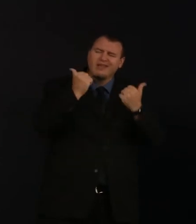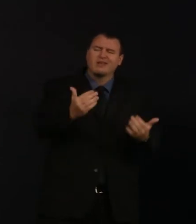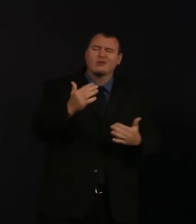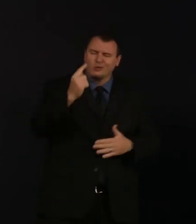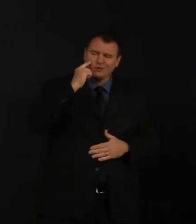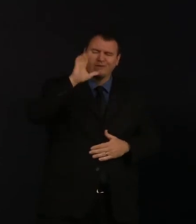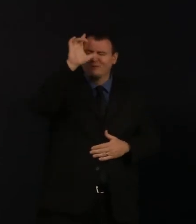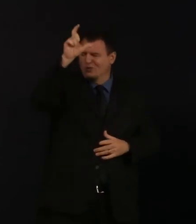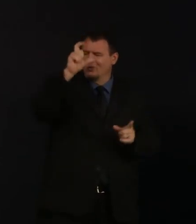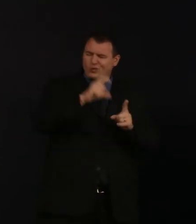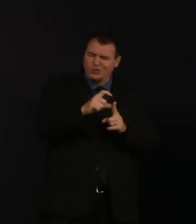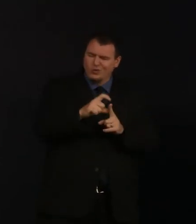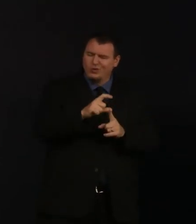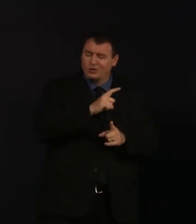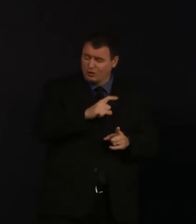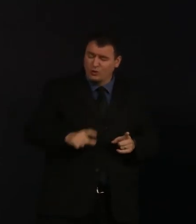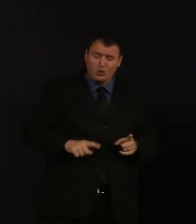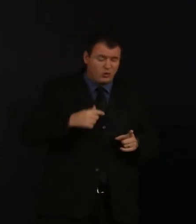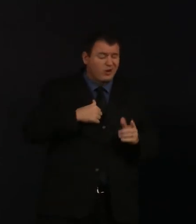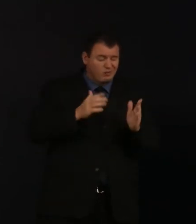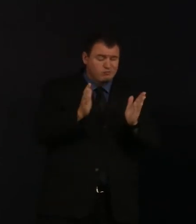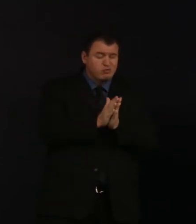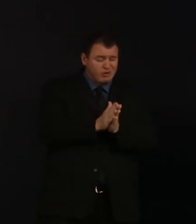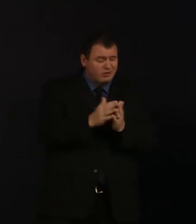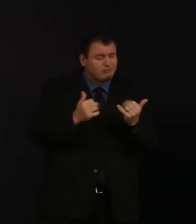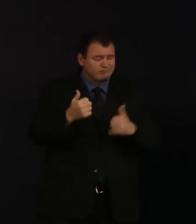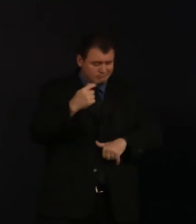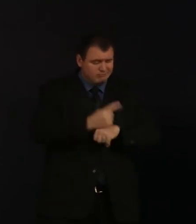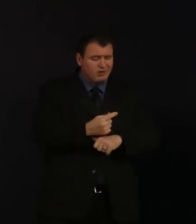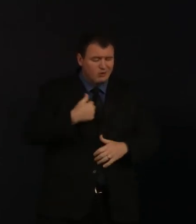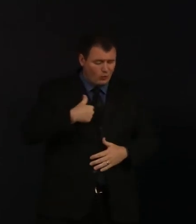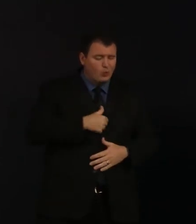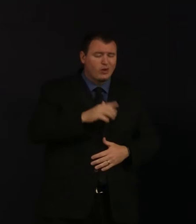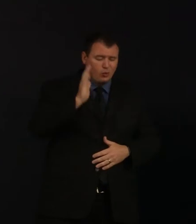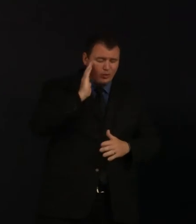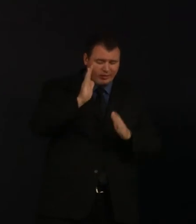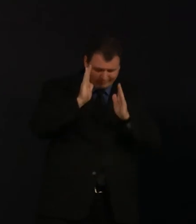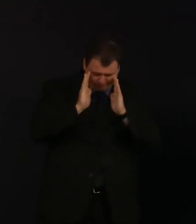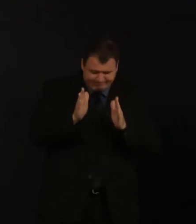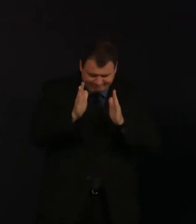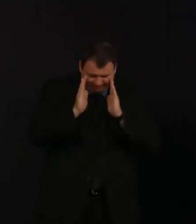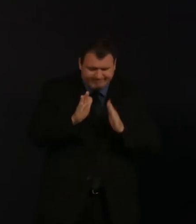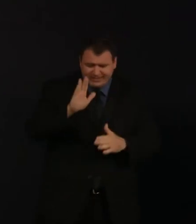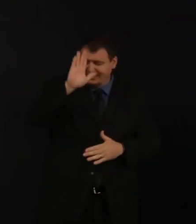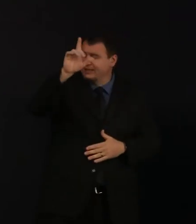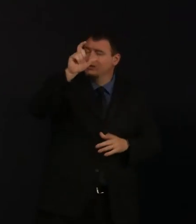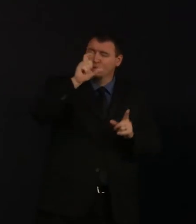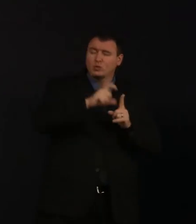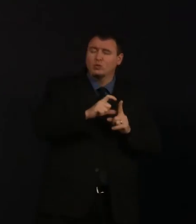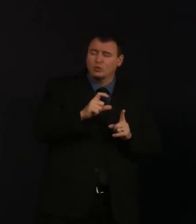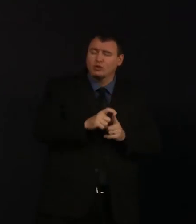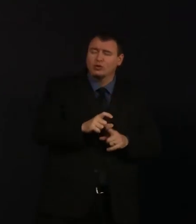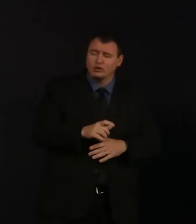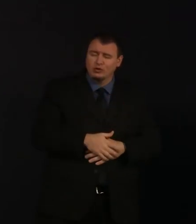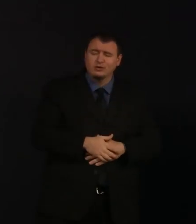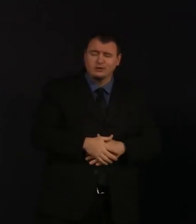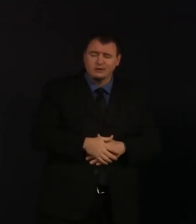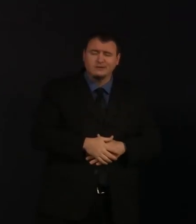Lord, we thank you for your word. And I pray that today, that you focus on your word.